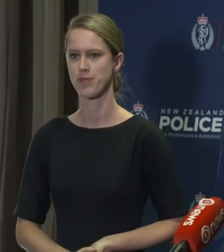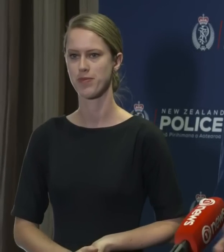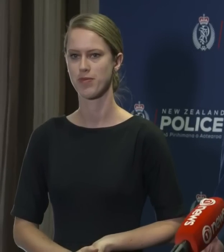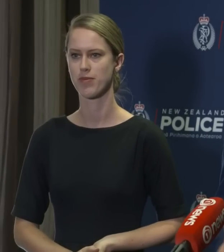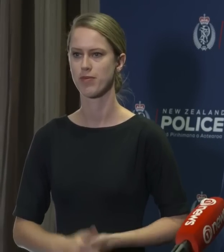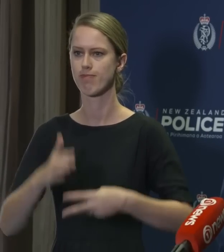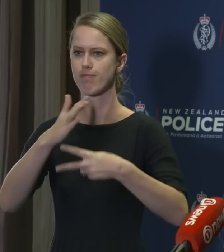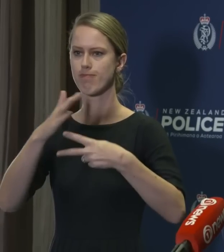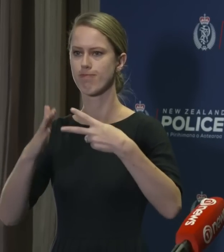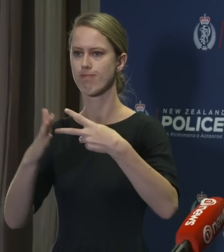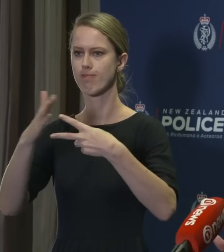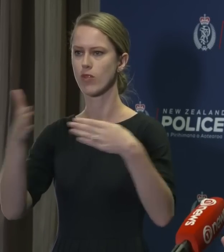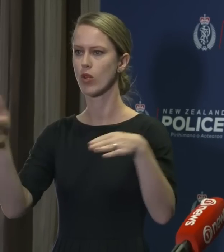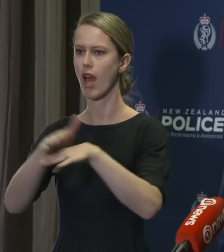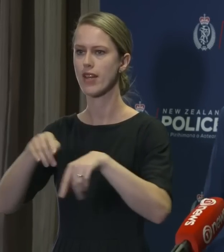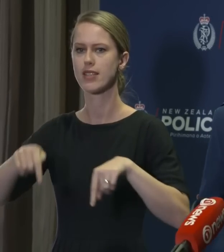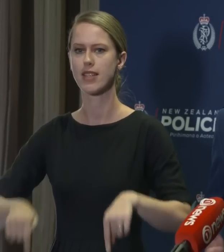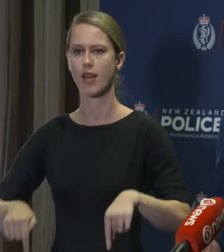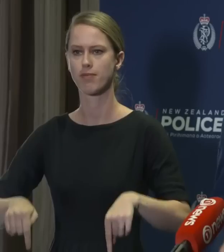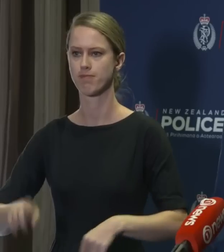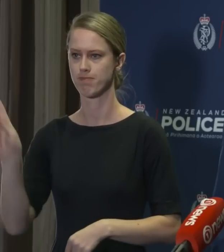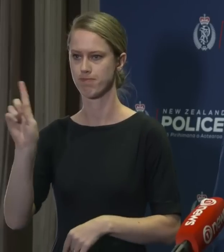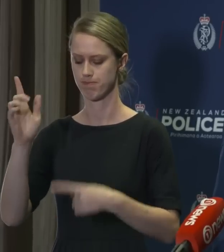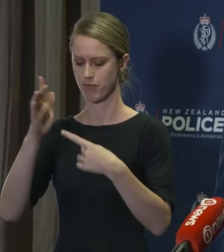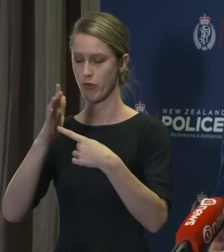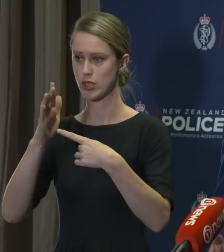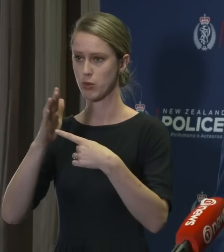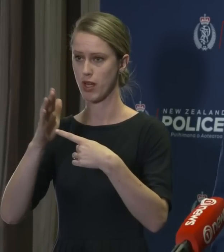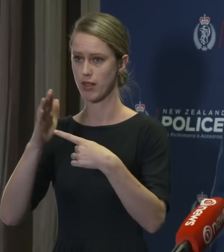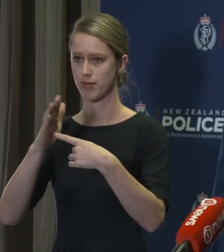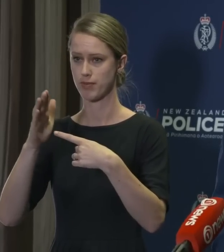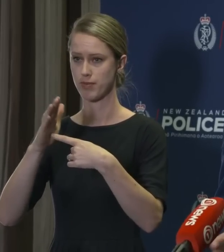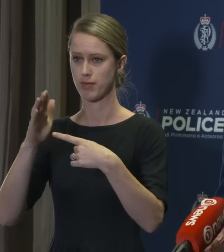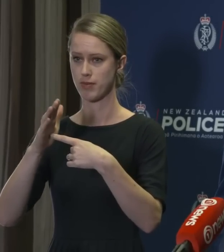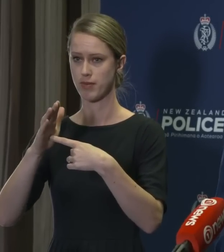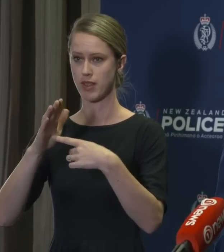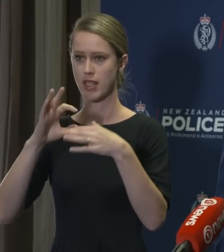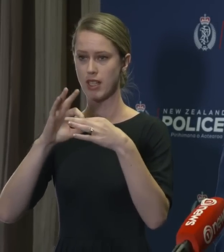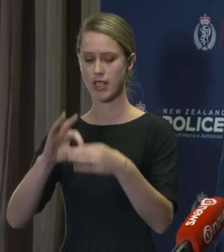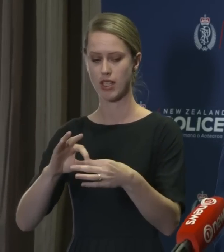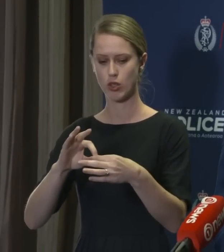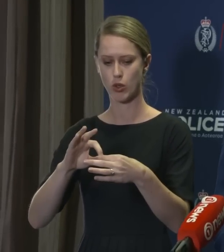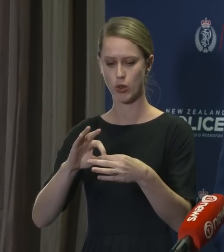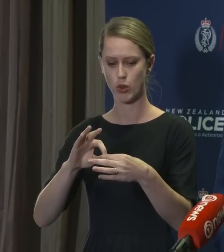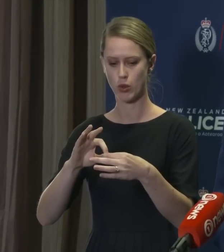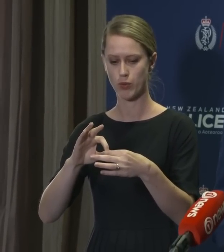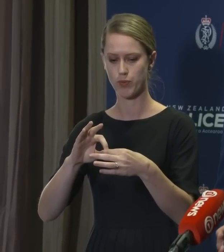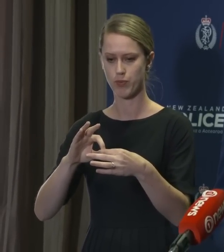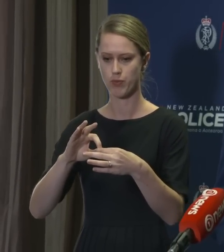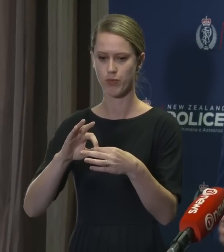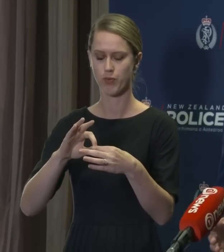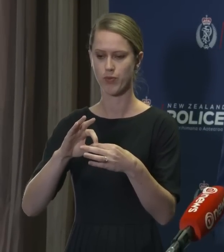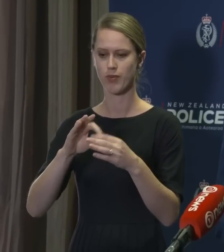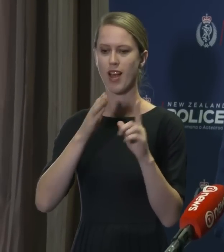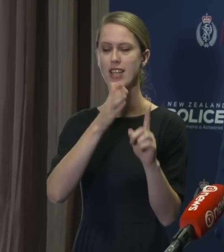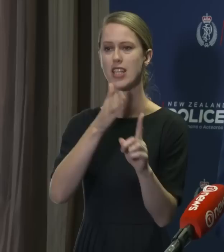There's two things I wish to cover off today. The first one is in terms of the identification of the